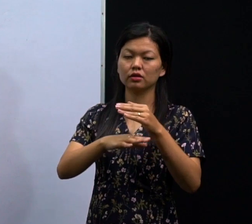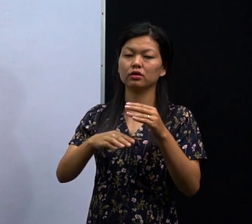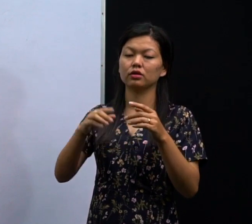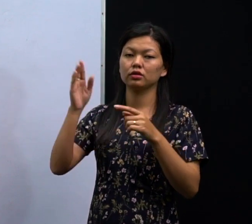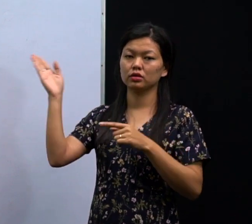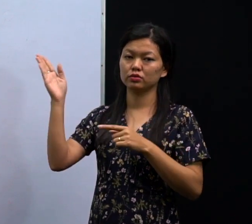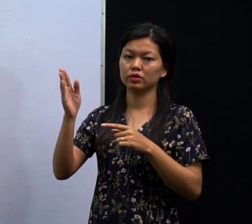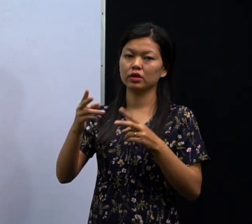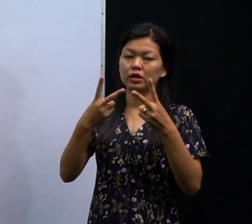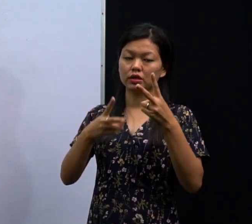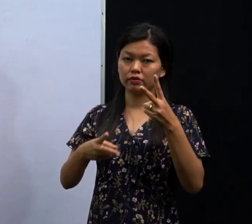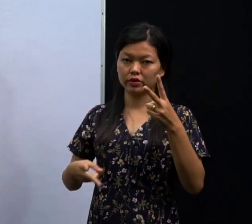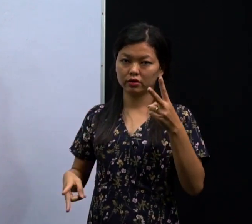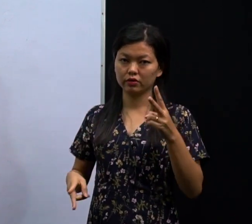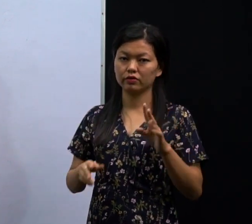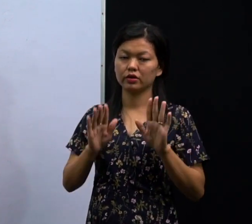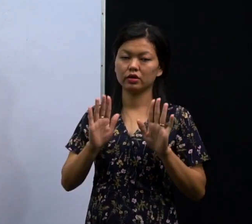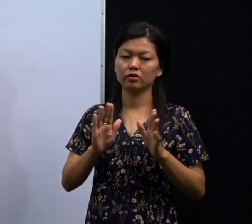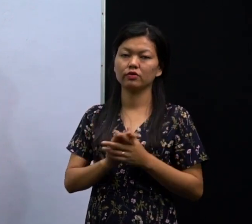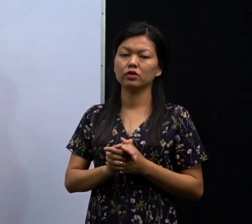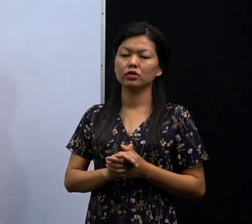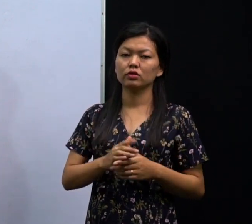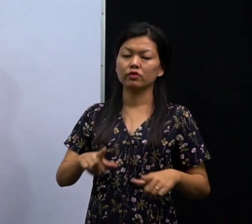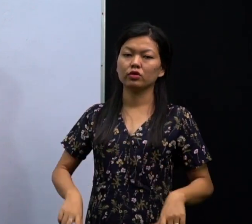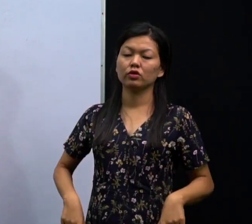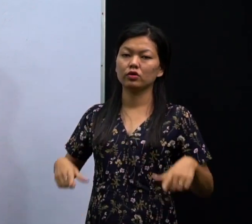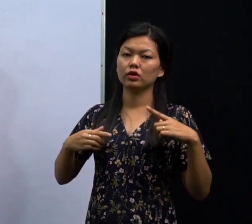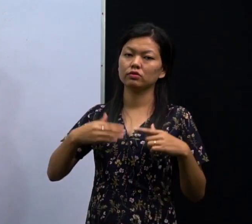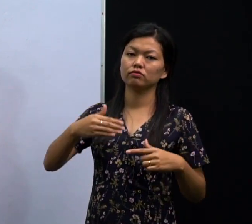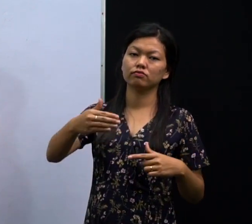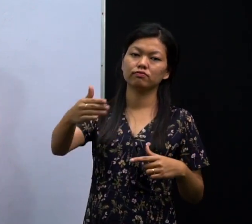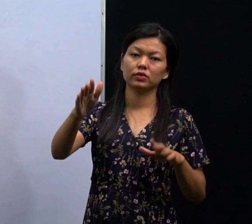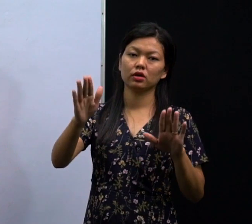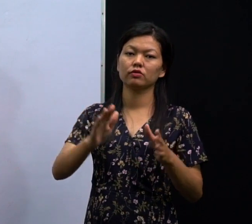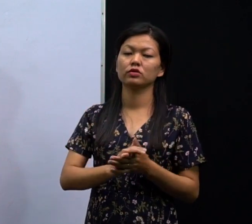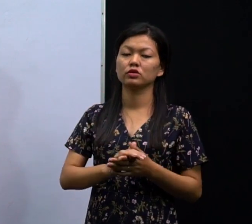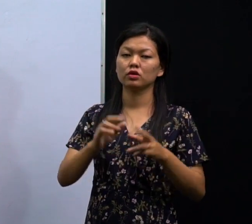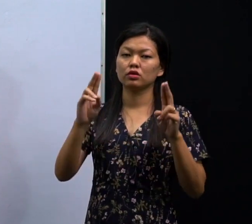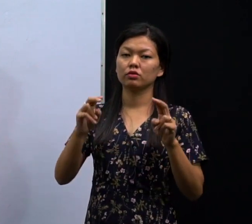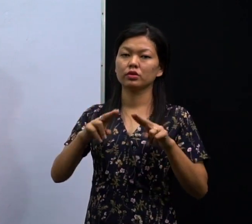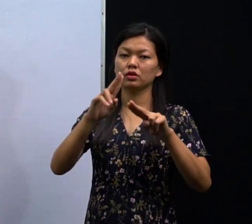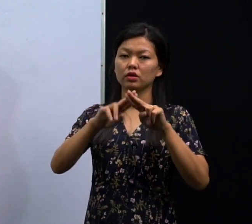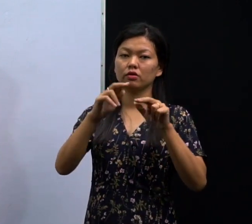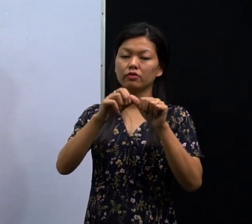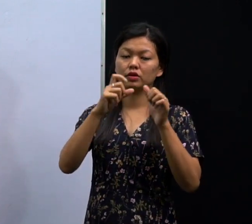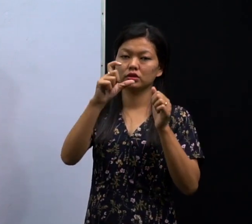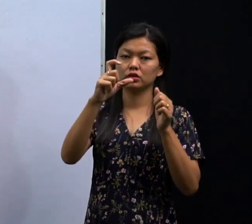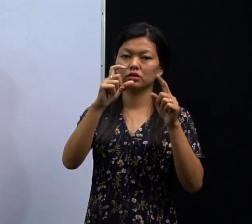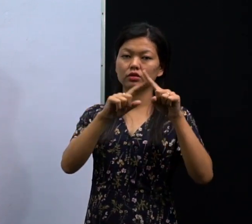topics which will be carried out in your life, that is factorize. Okay, so we'll start today with